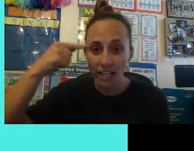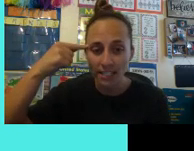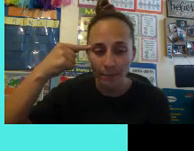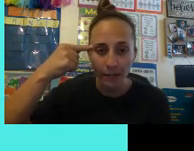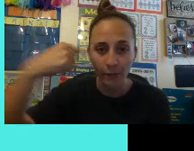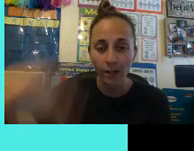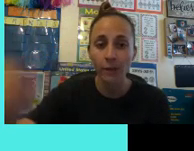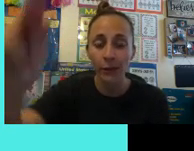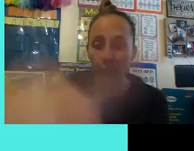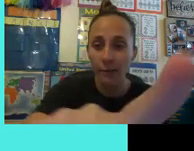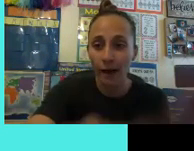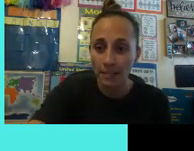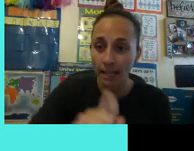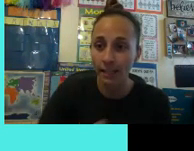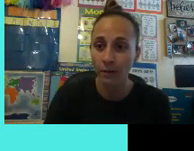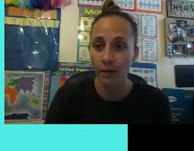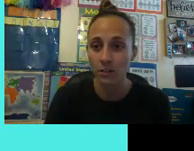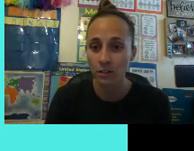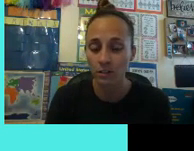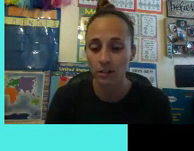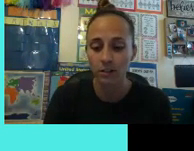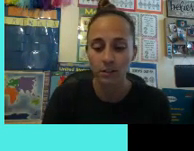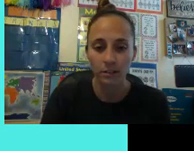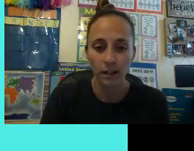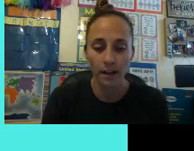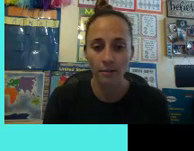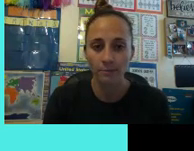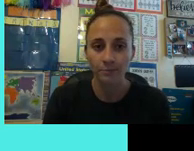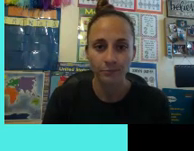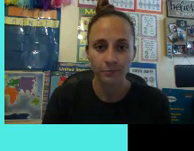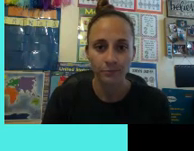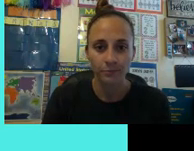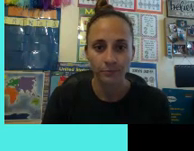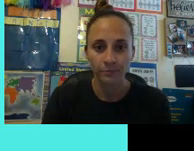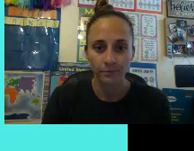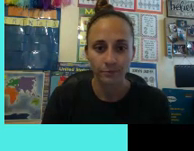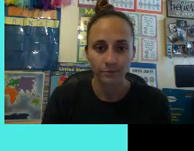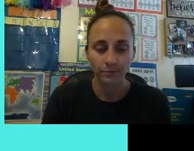teach us something. We are going to be learning about sign language. Okay?